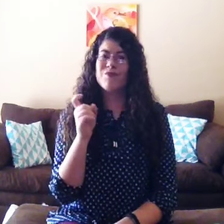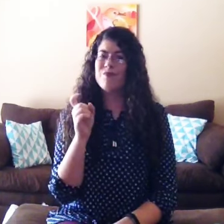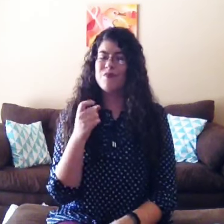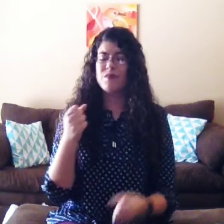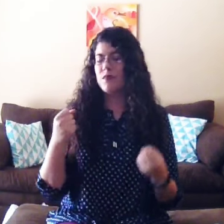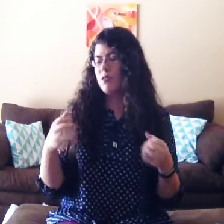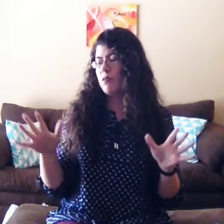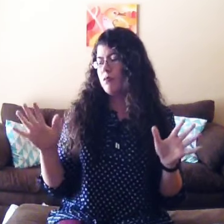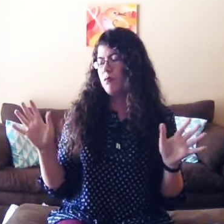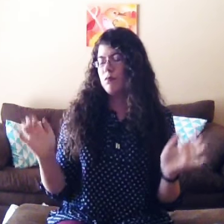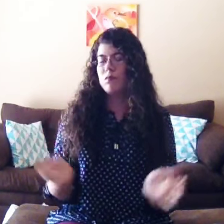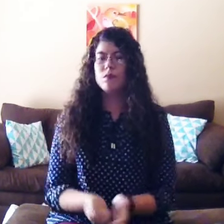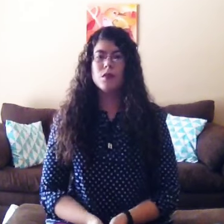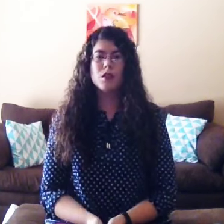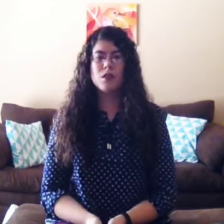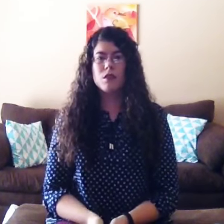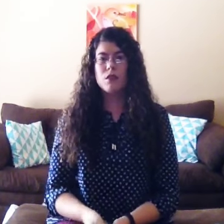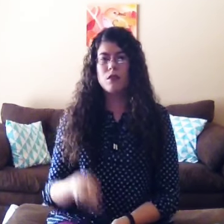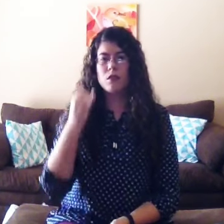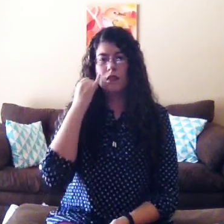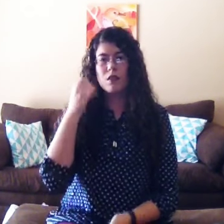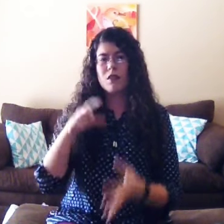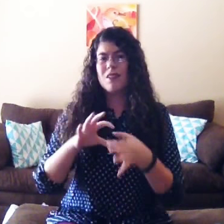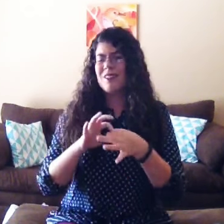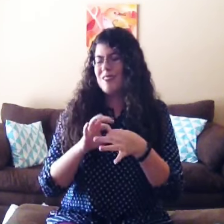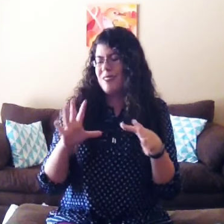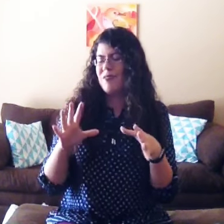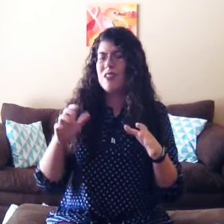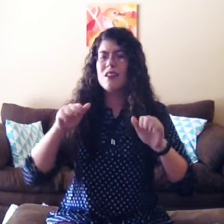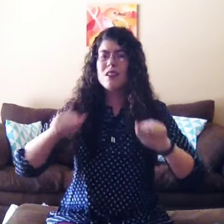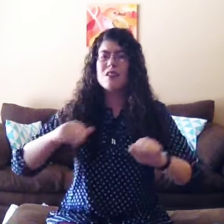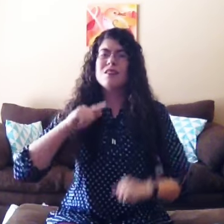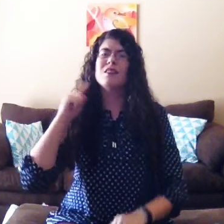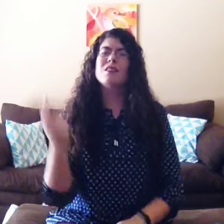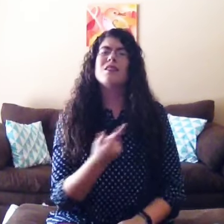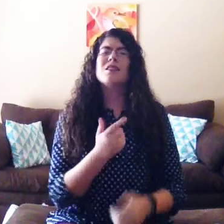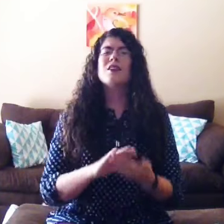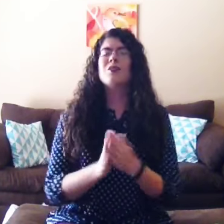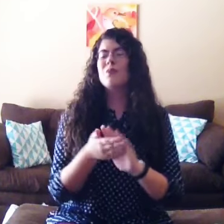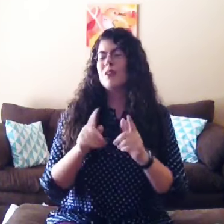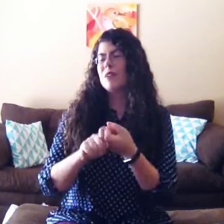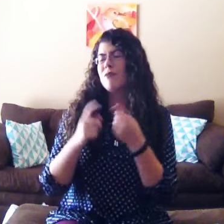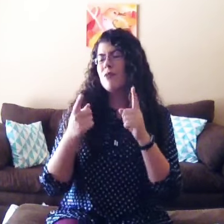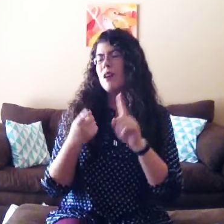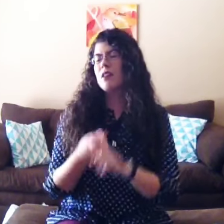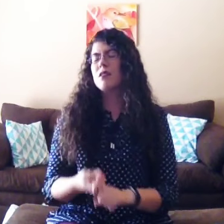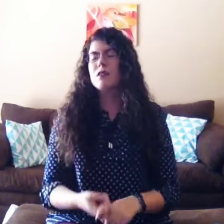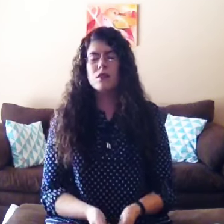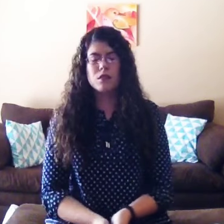Doesn't have to end. And if it ends, can we be friends?